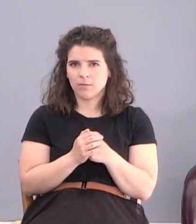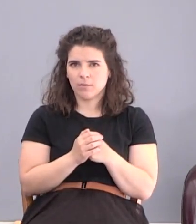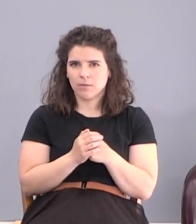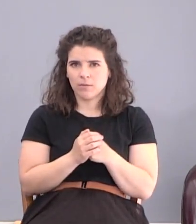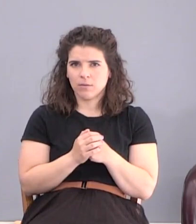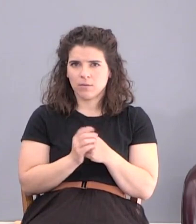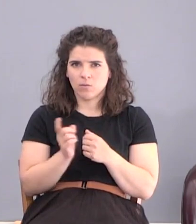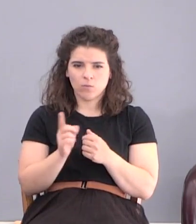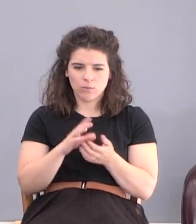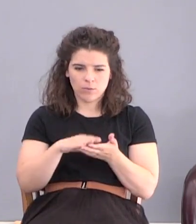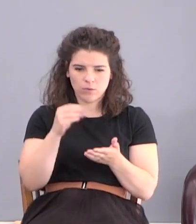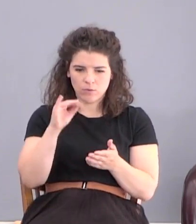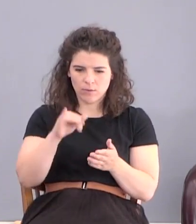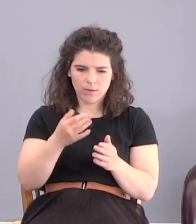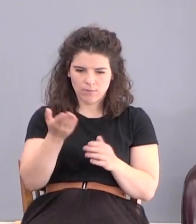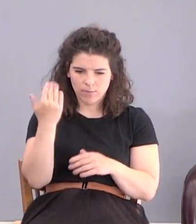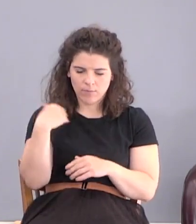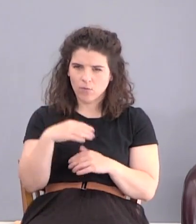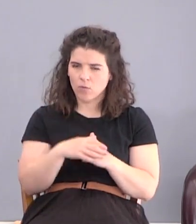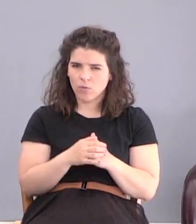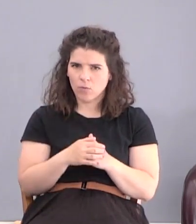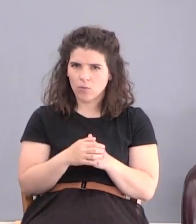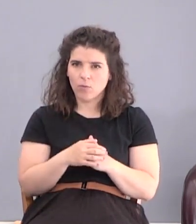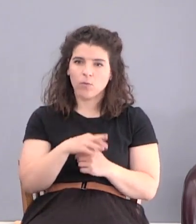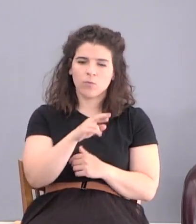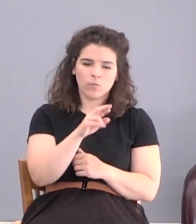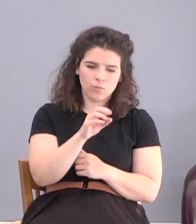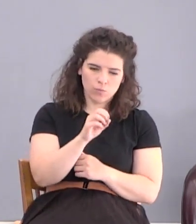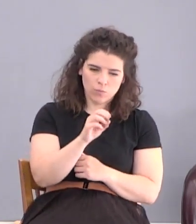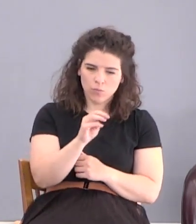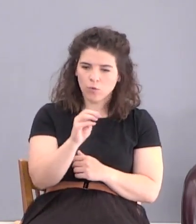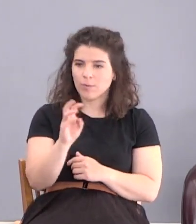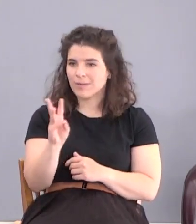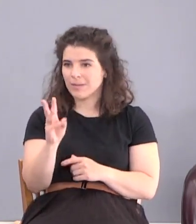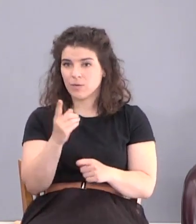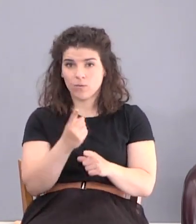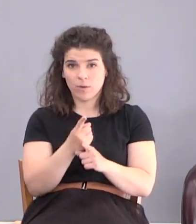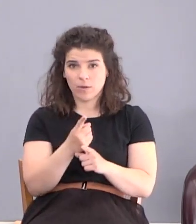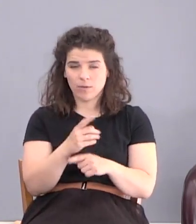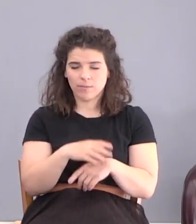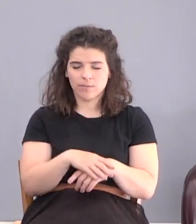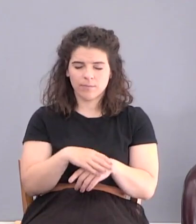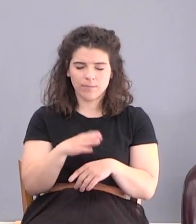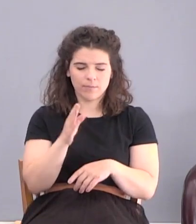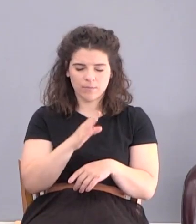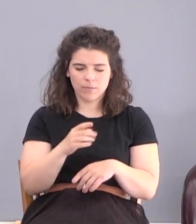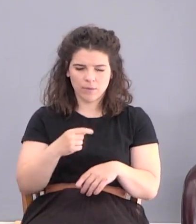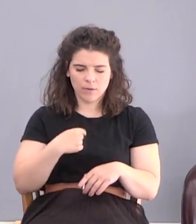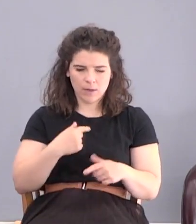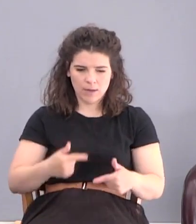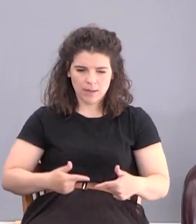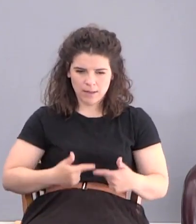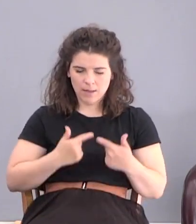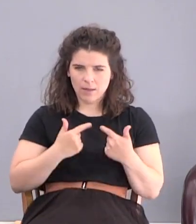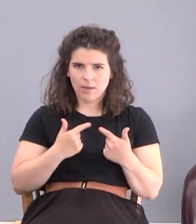Where did we learn that before? Romans 6, right? Nevertheless, I live.